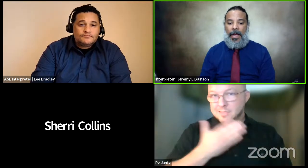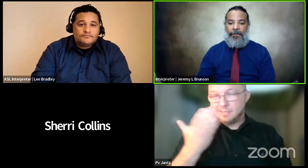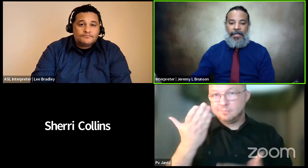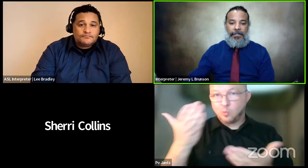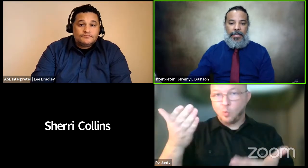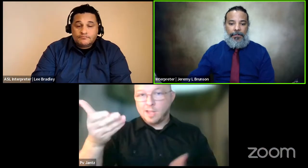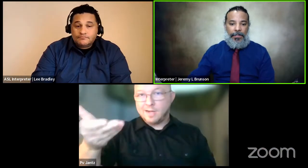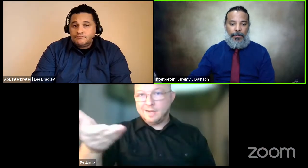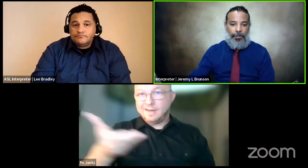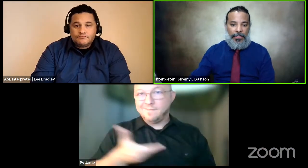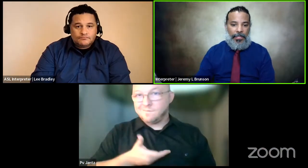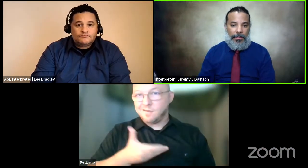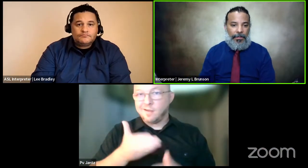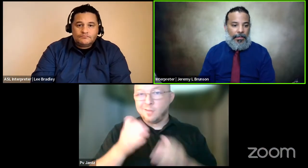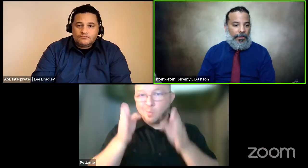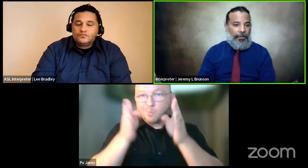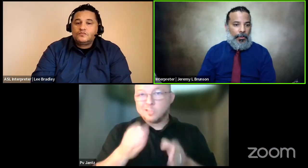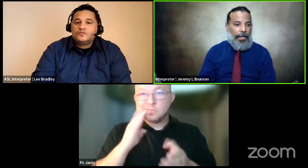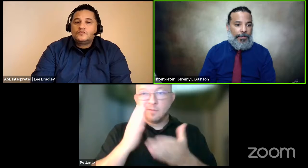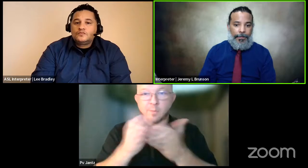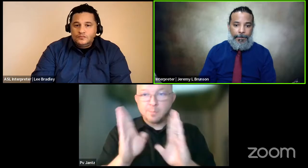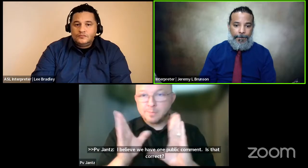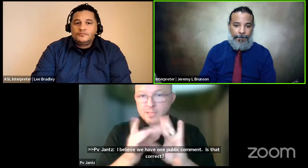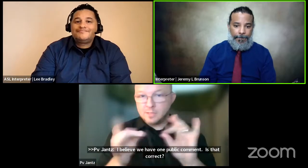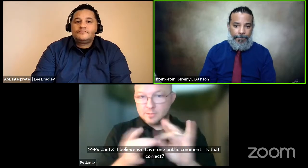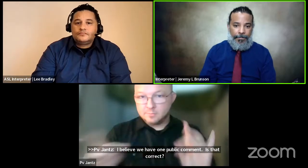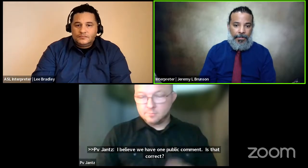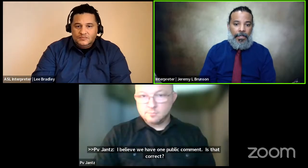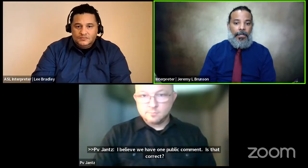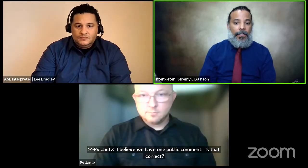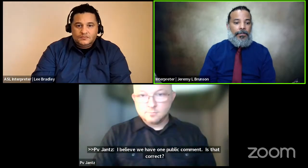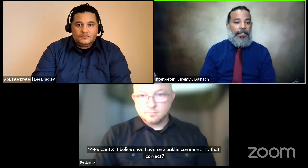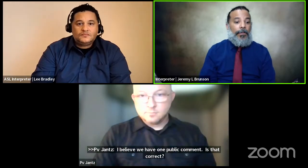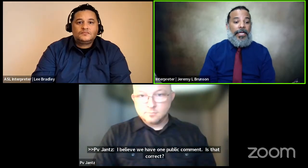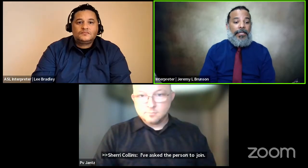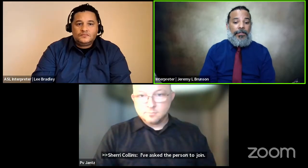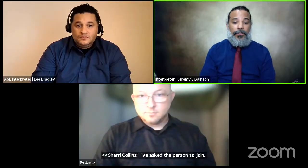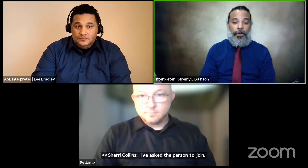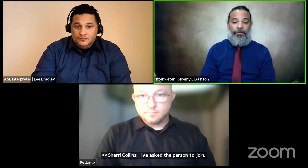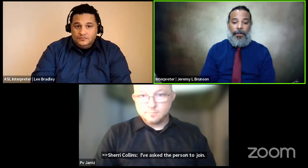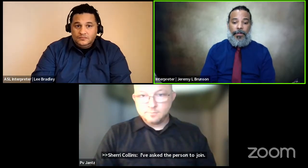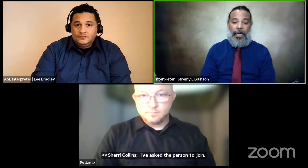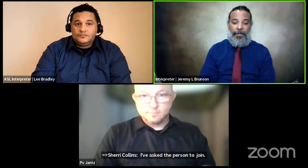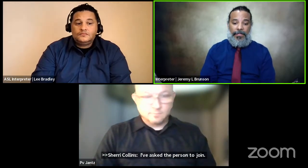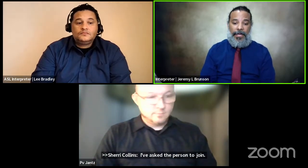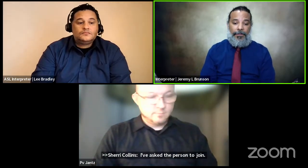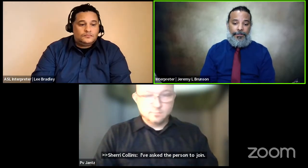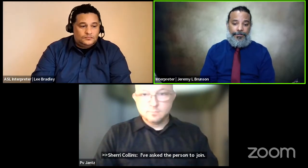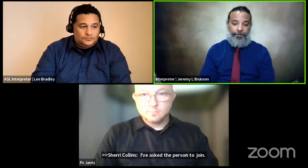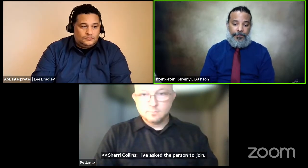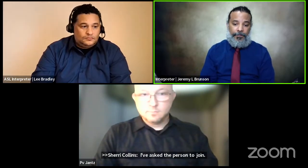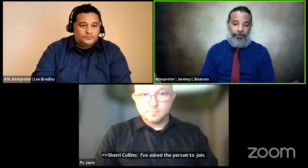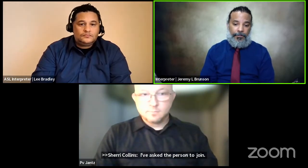Yeah, I've asked the person to join. So yeah, we'd like you to join for public comments